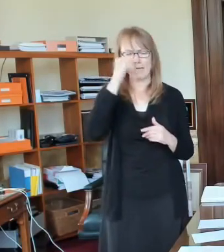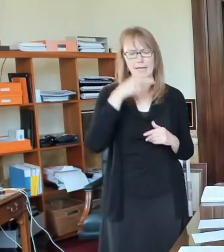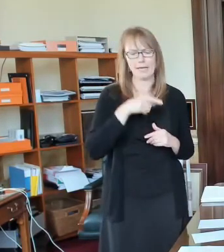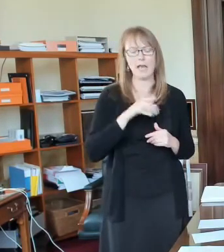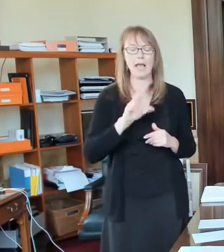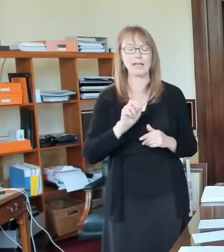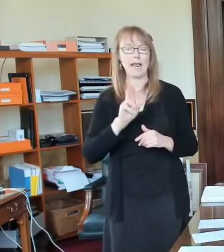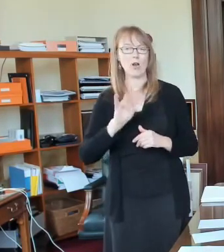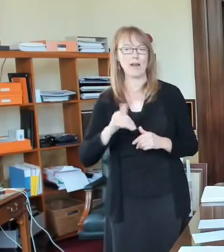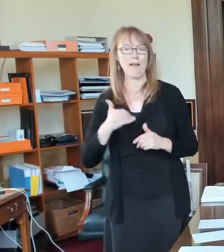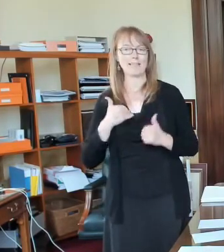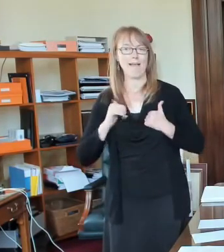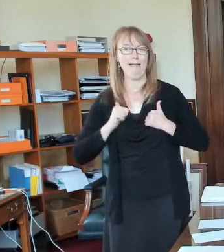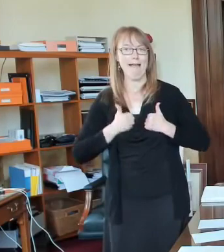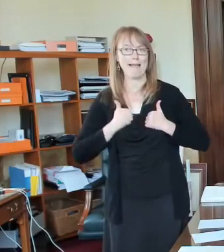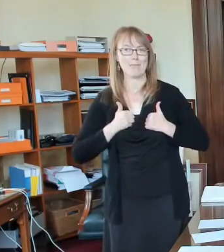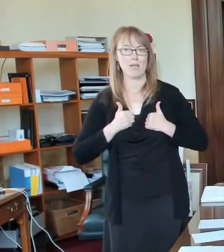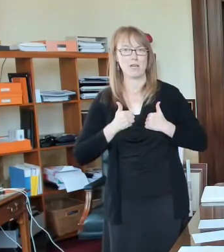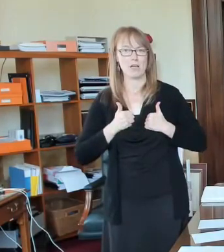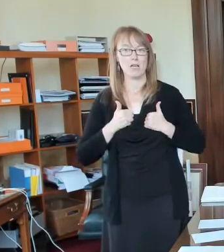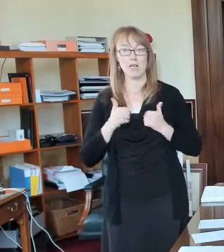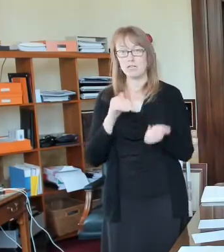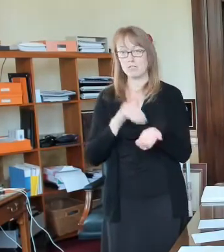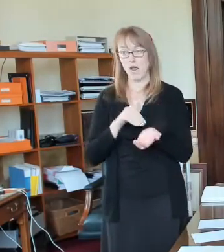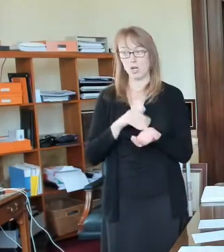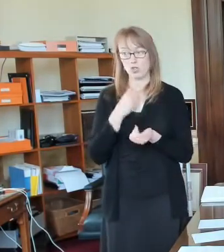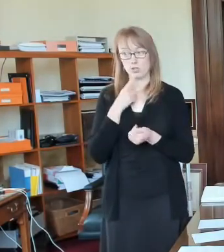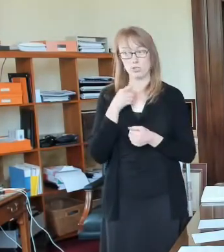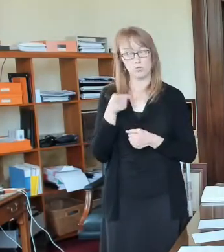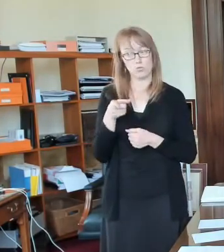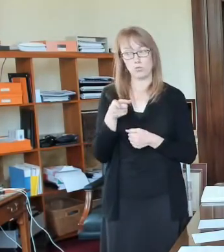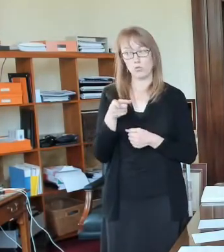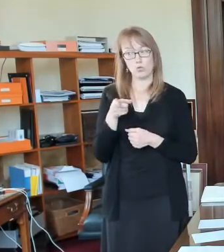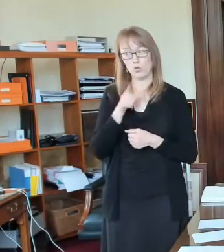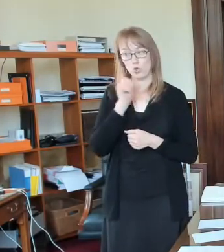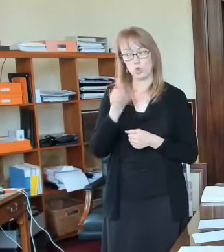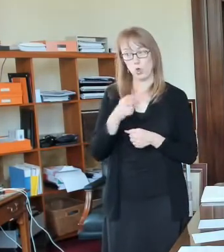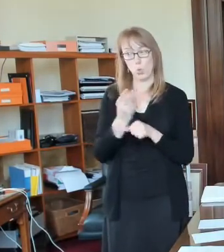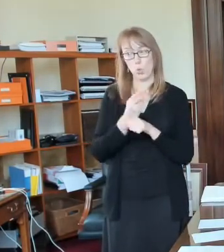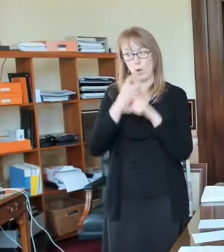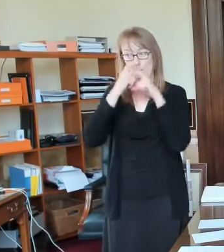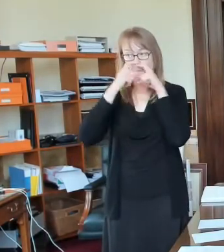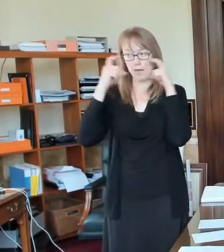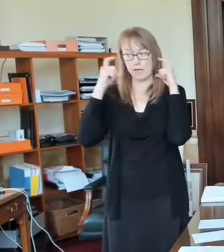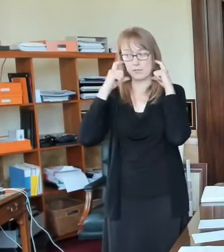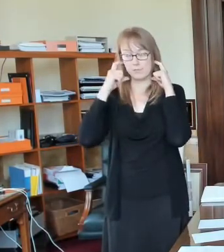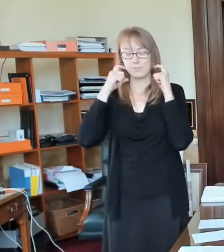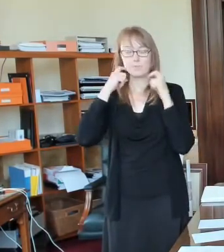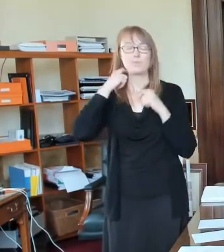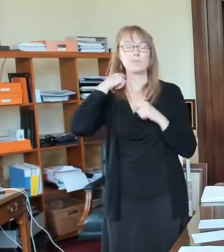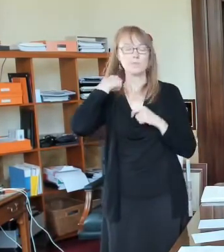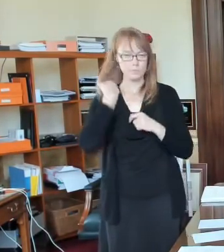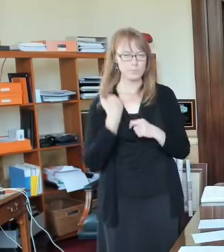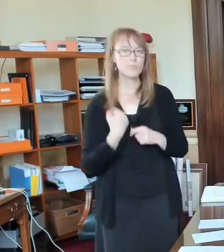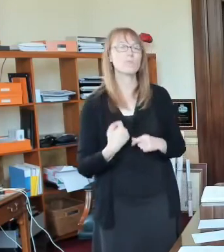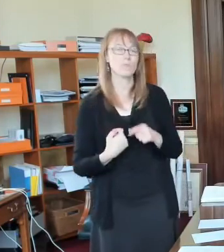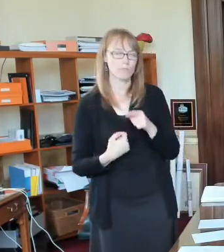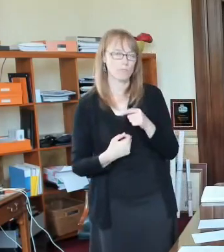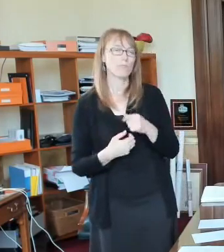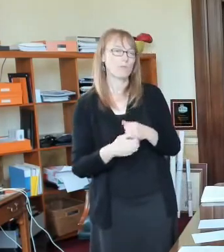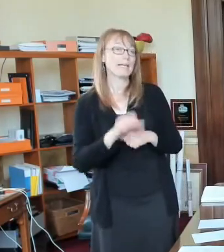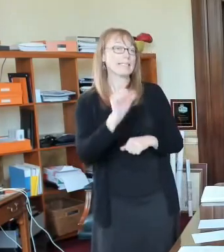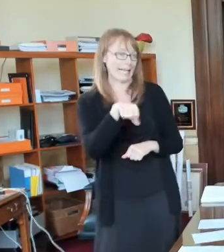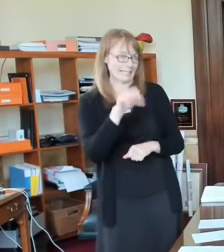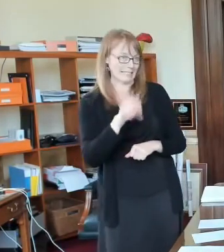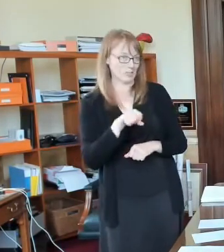a mask. Yes. Respiratory conditions is an exception in the mask wearing. So if you have a respiratory condition